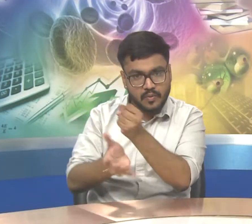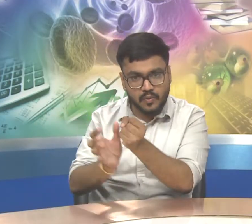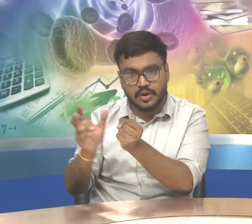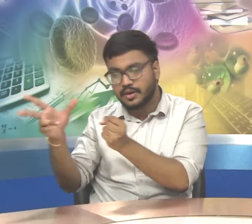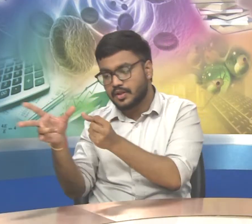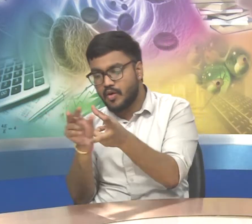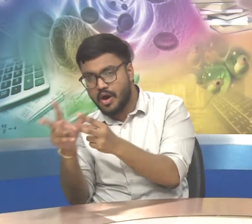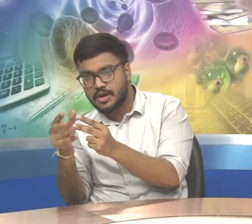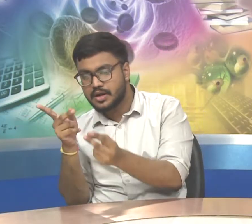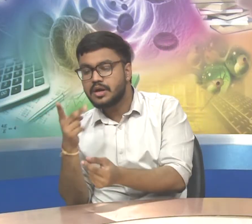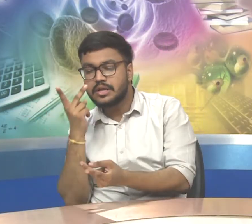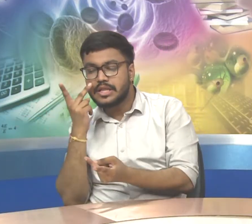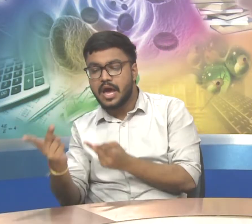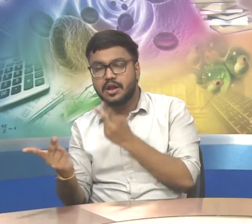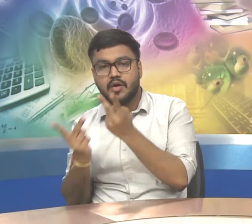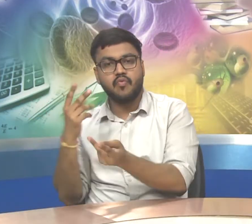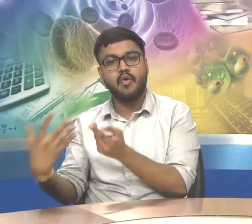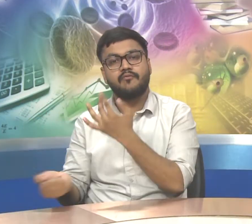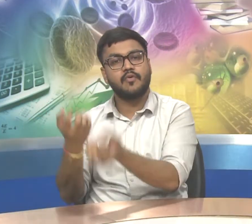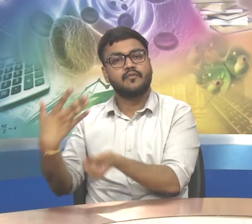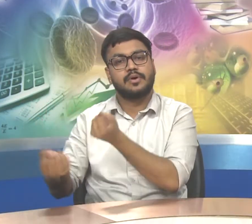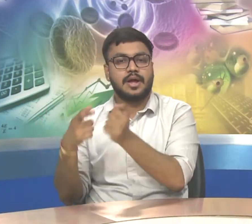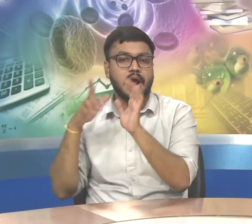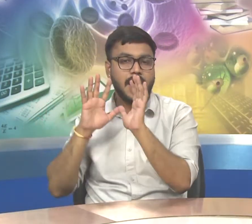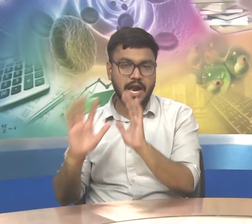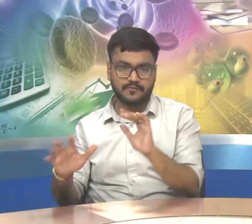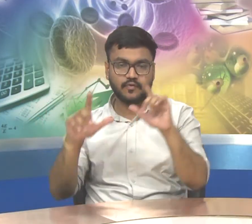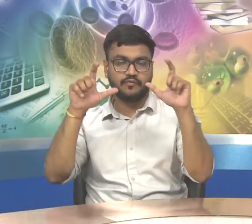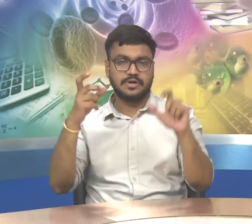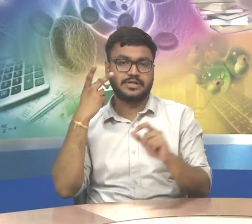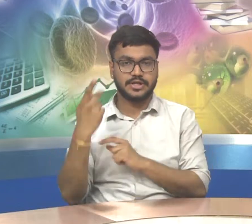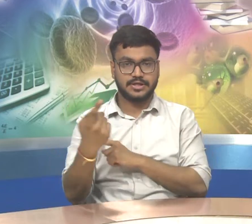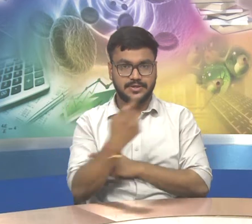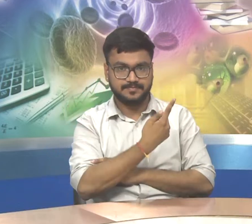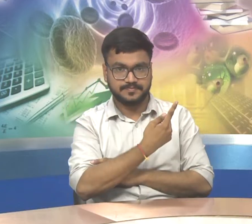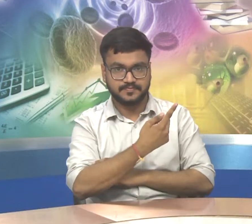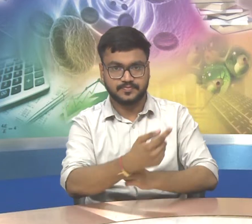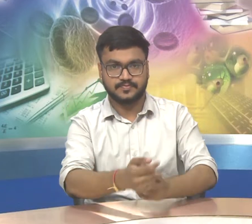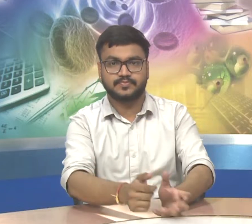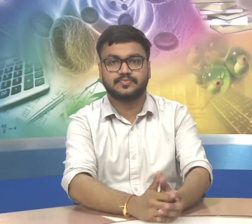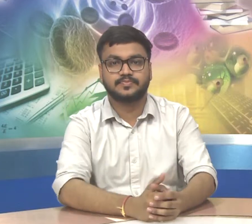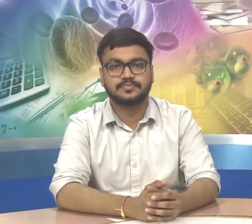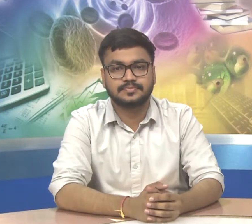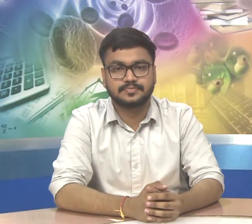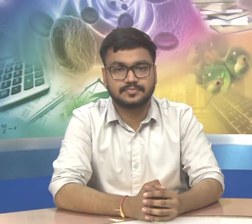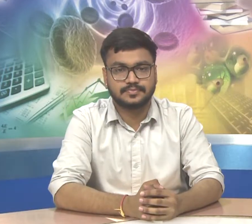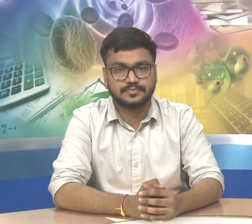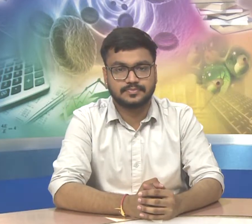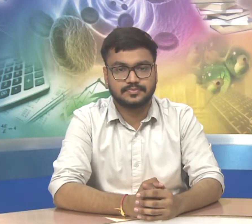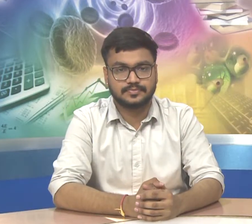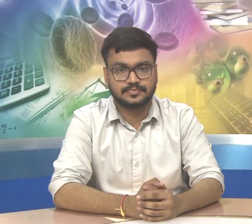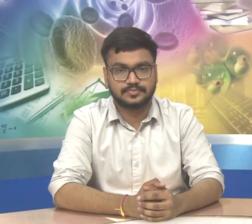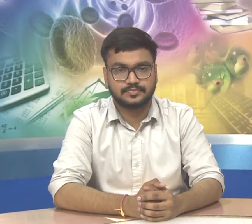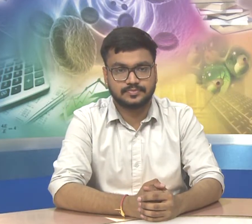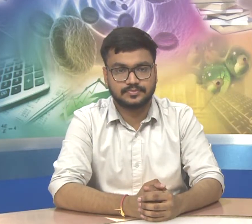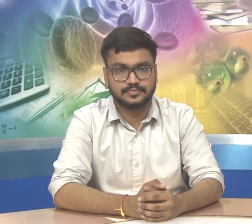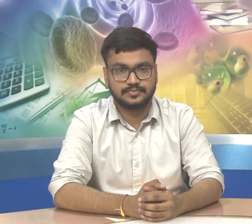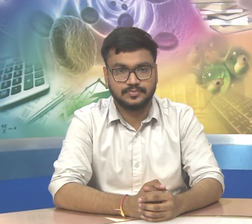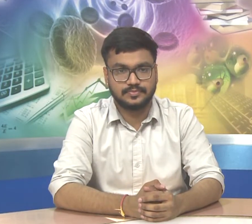beam, ion accelerators, magnets, and at last Faraday collector.